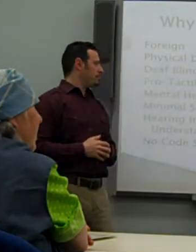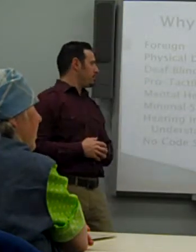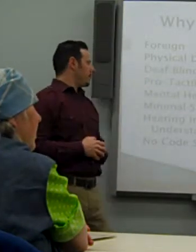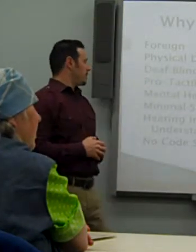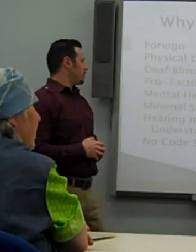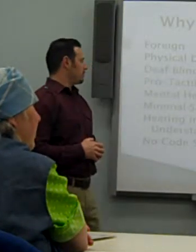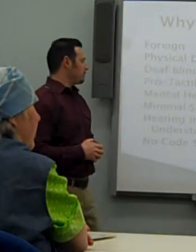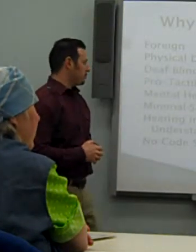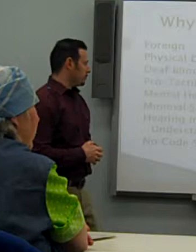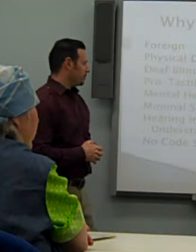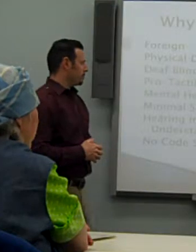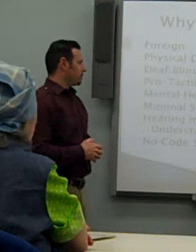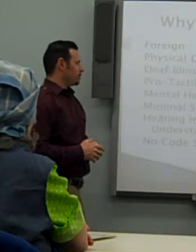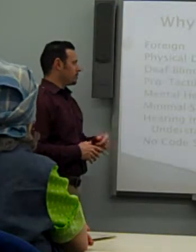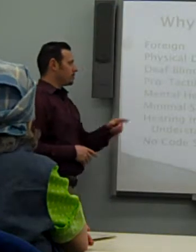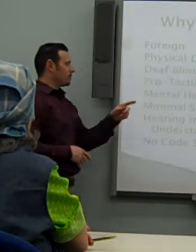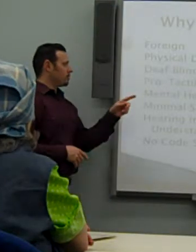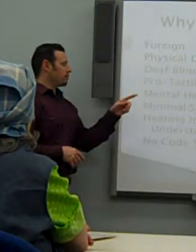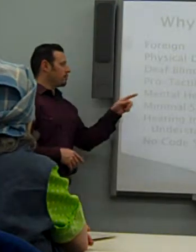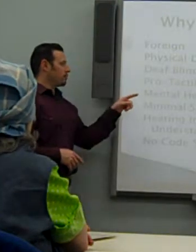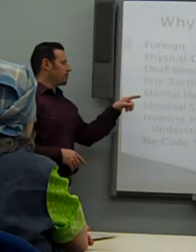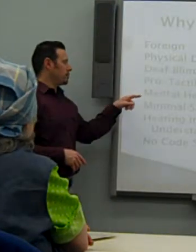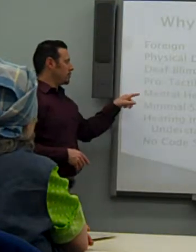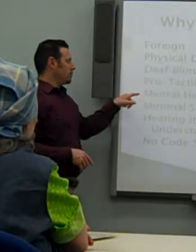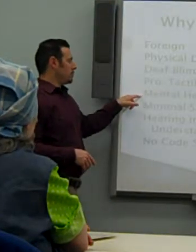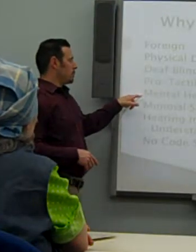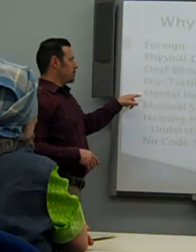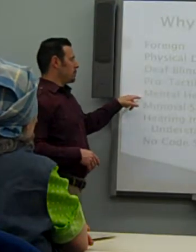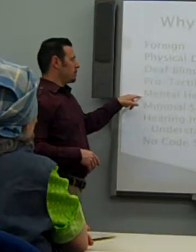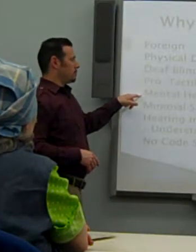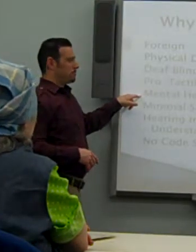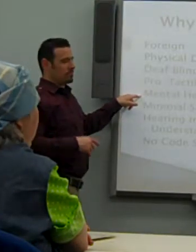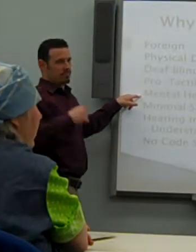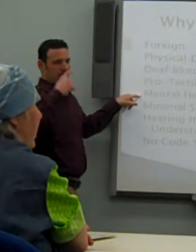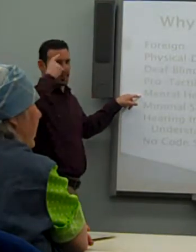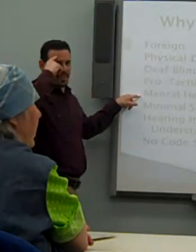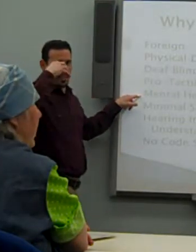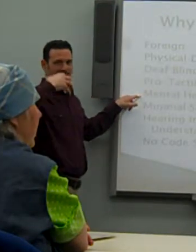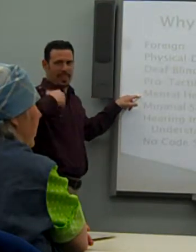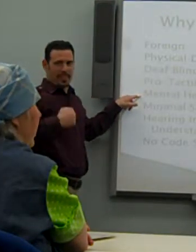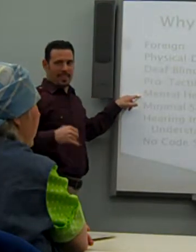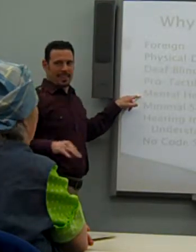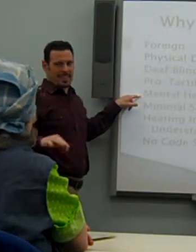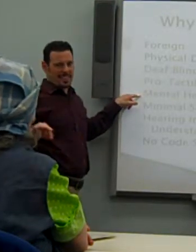a few years ago it really made its way over to the US and we started using